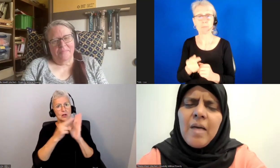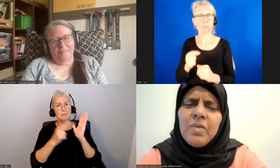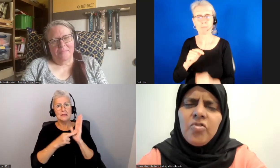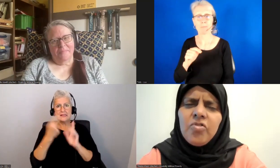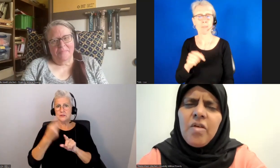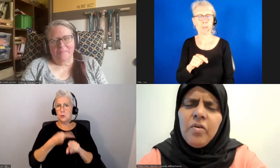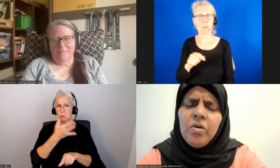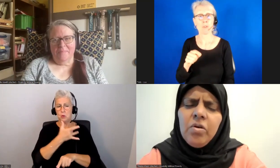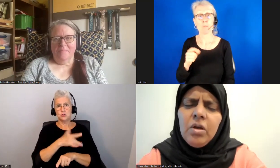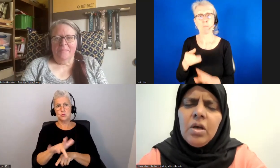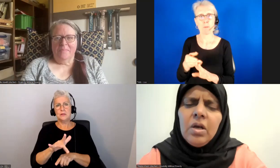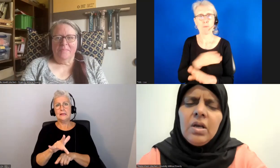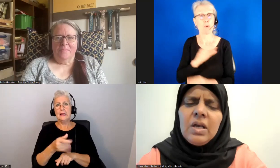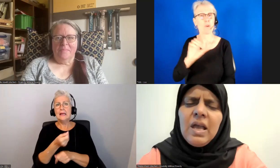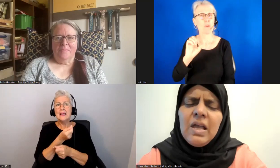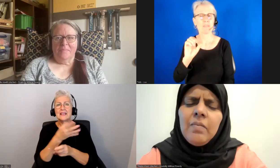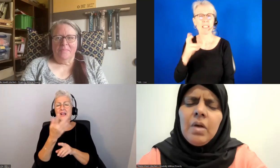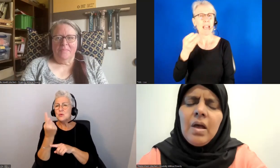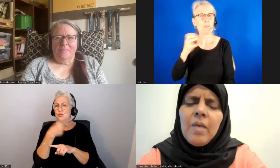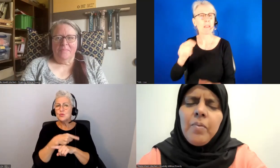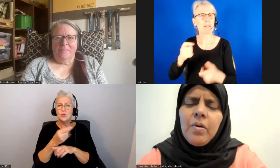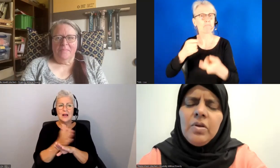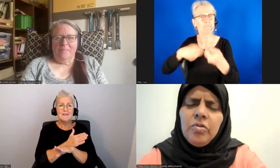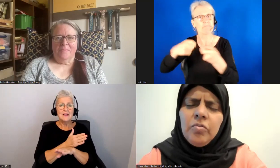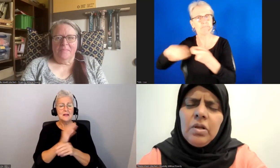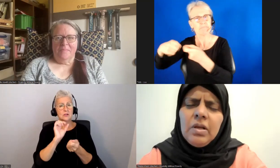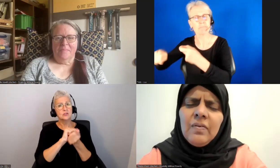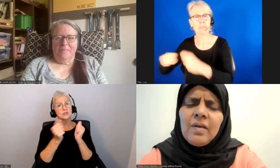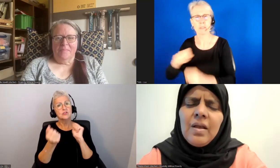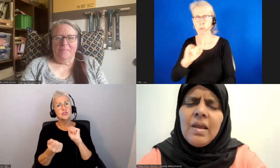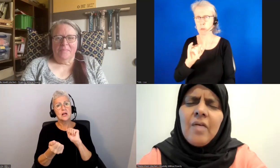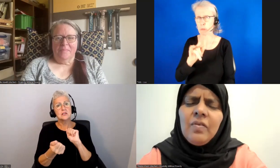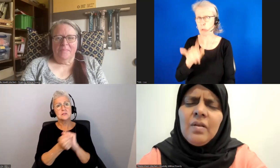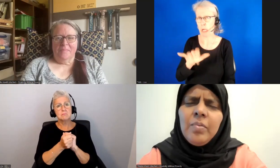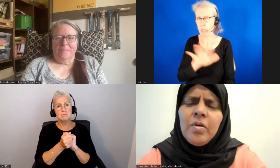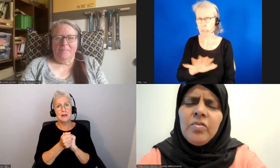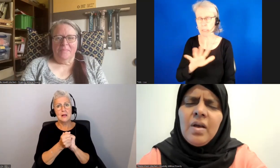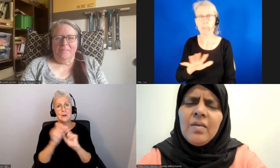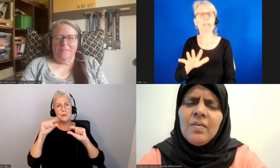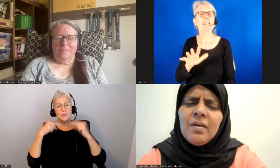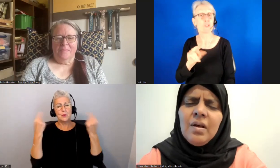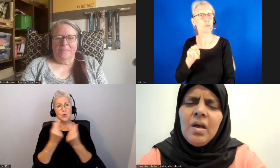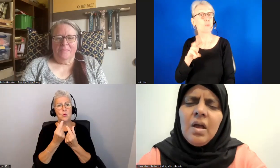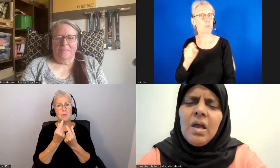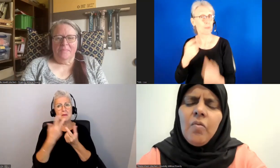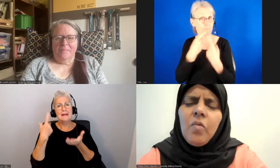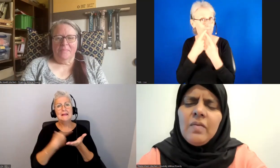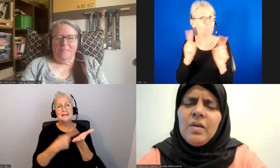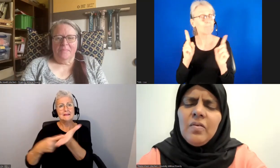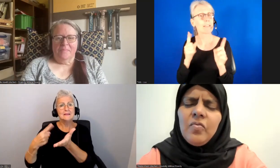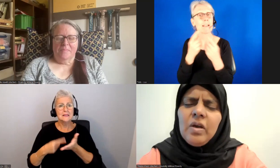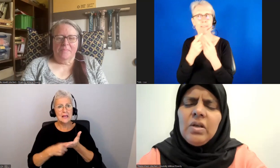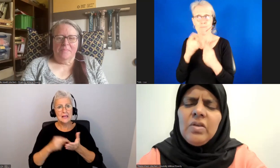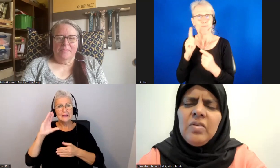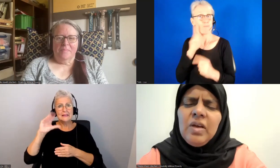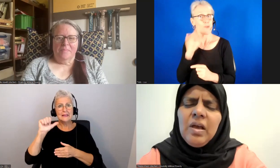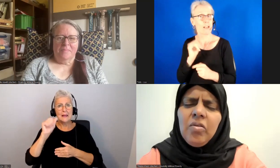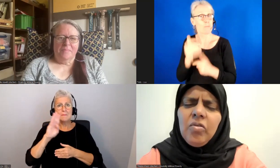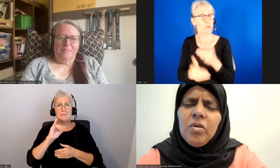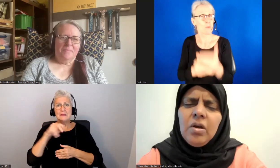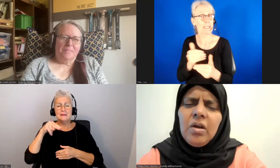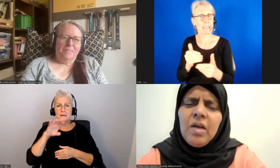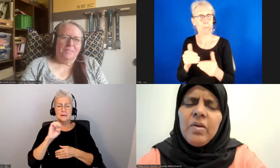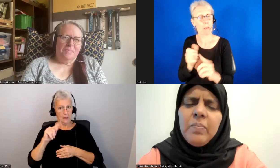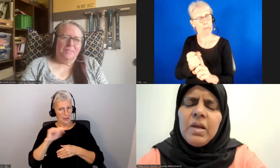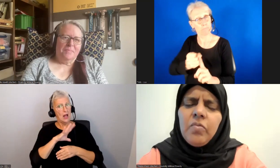the cabinet shuffle, came a news release announcing the process. It wasn't very